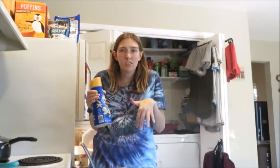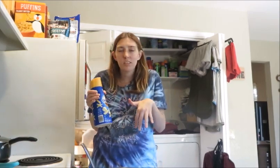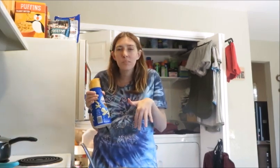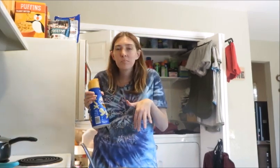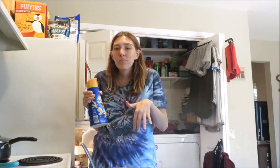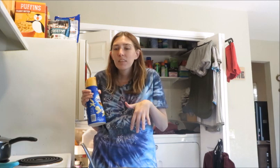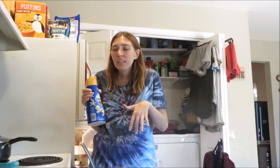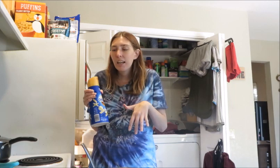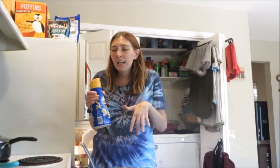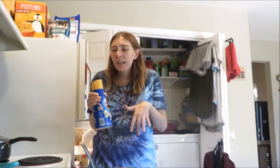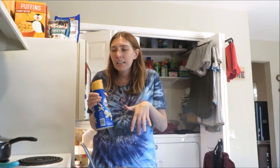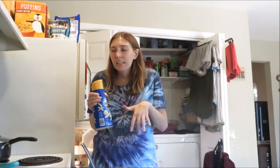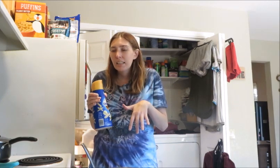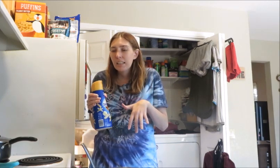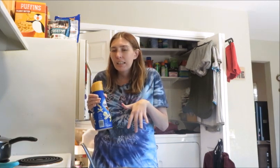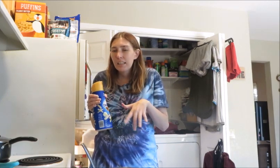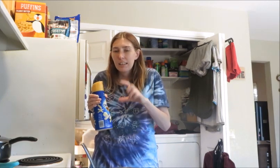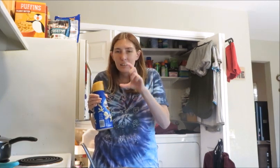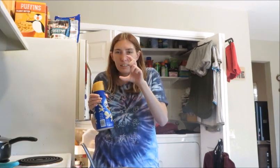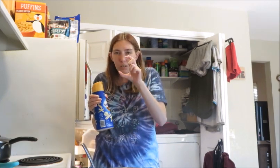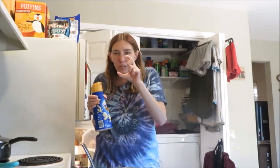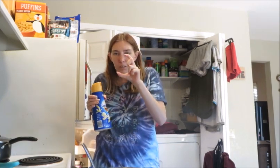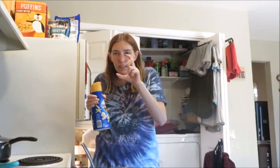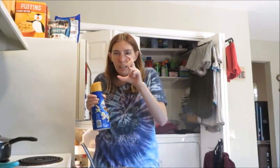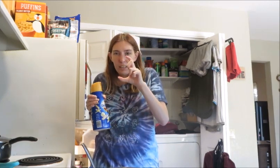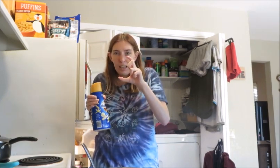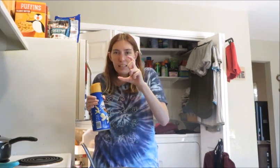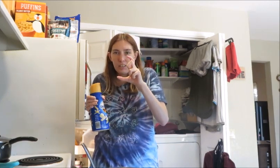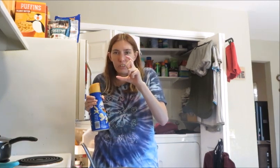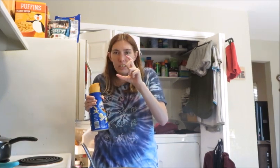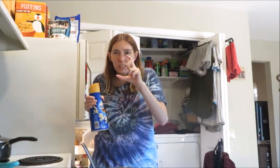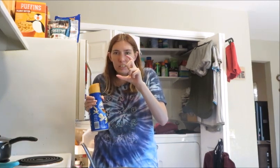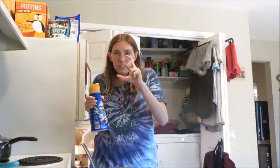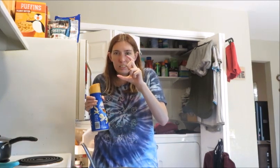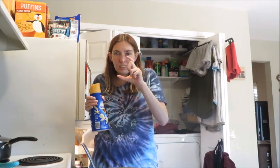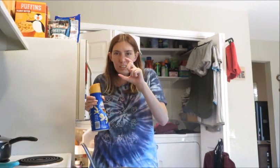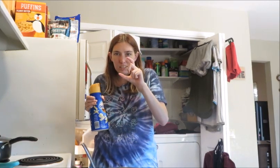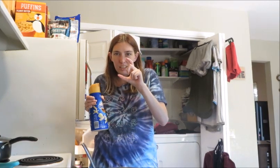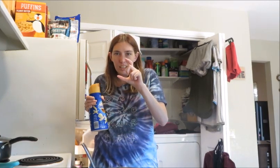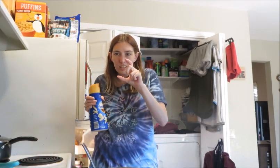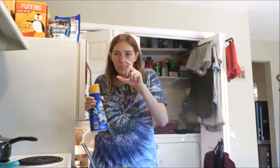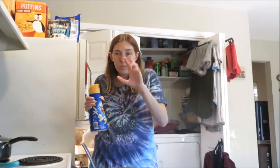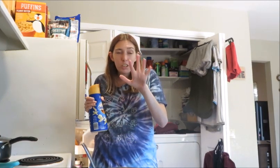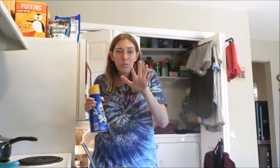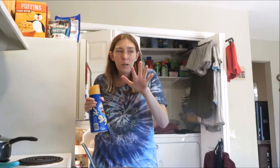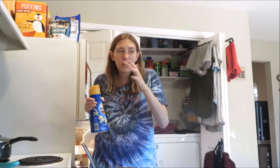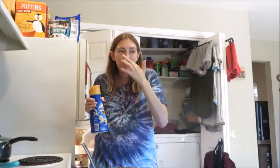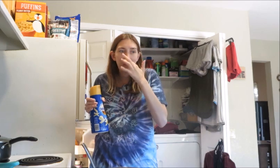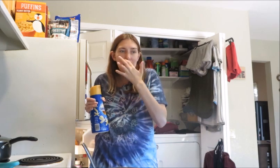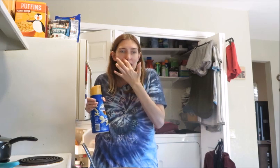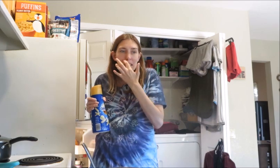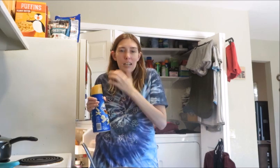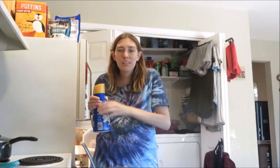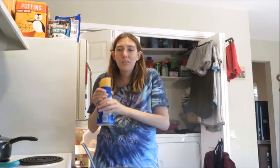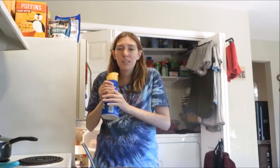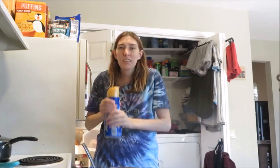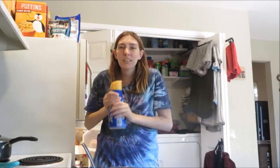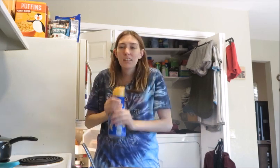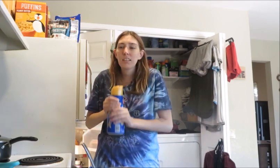literally, and the little one that I had in the fridge, she used the last of it, which I don't mind, but, like, I really wanted it, because I like